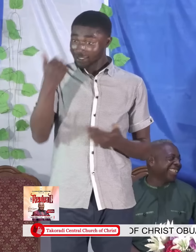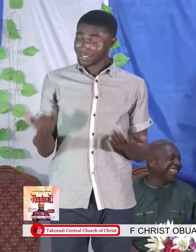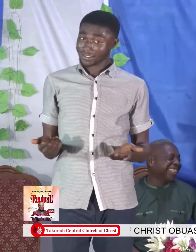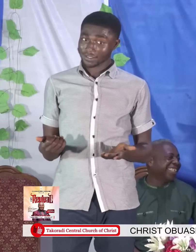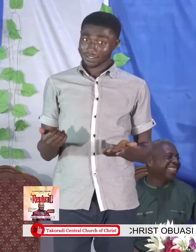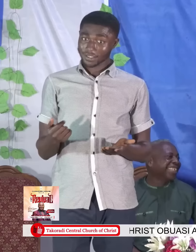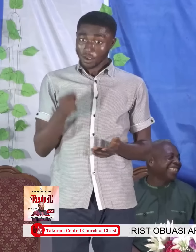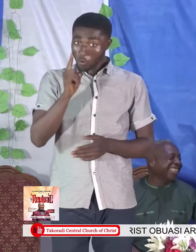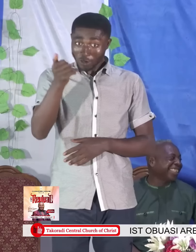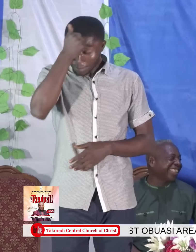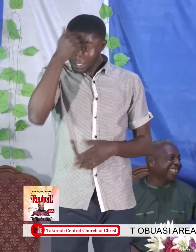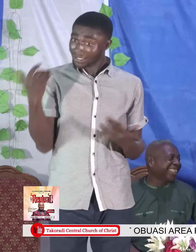What Jimmy, me boy?